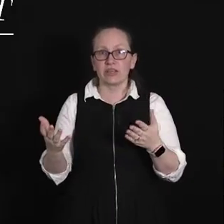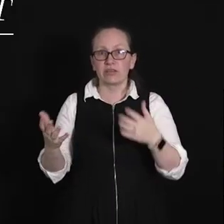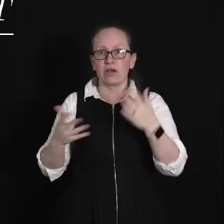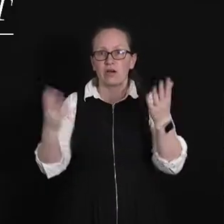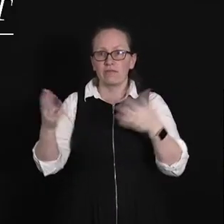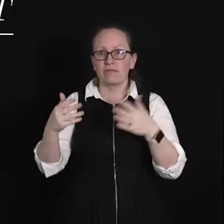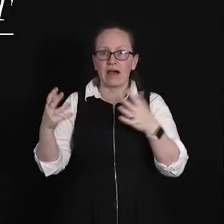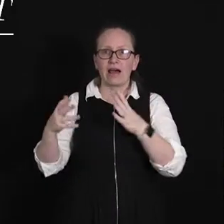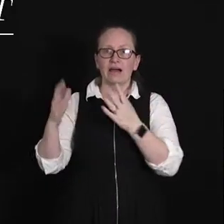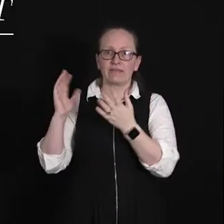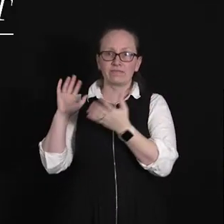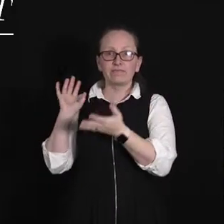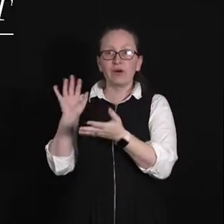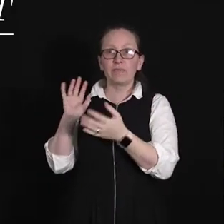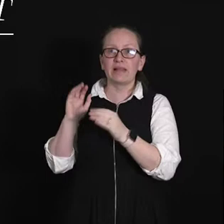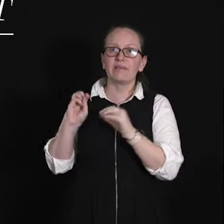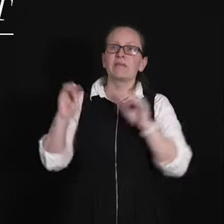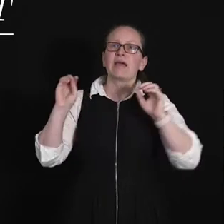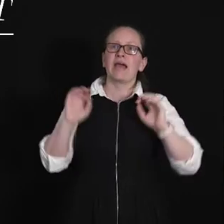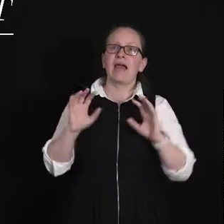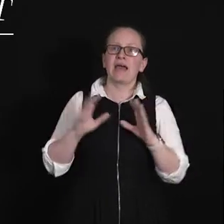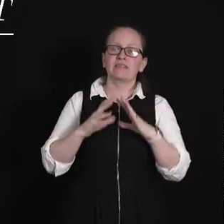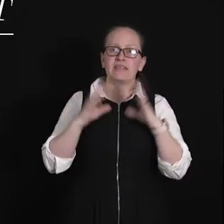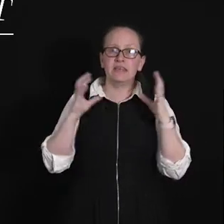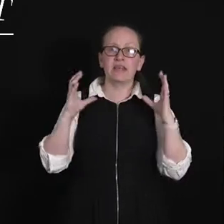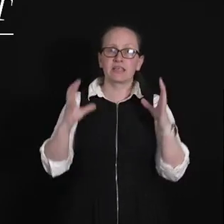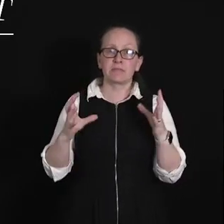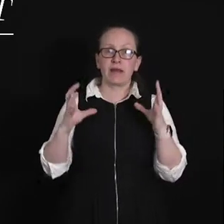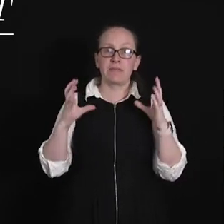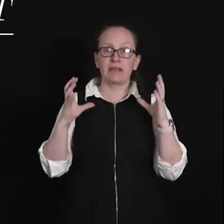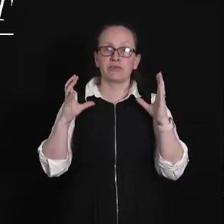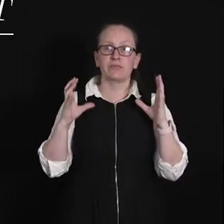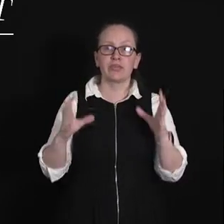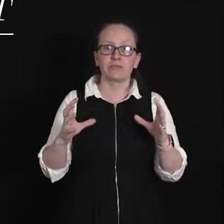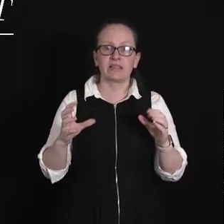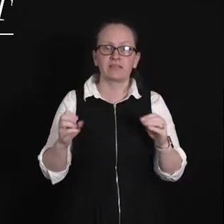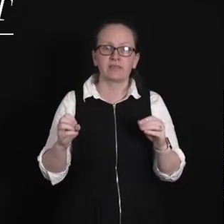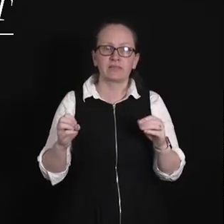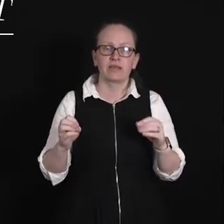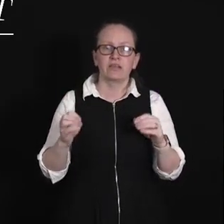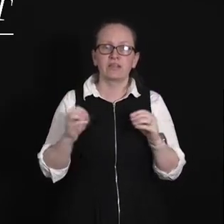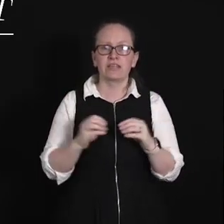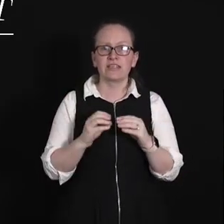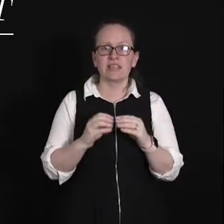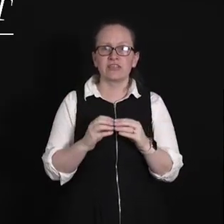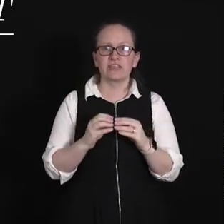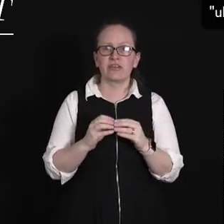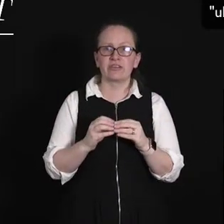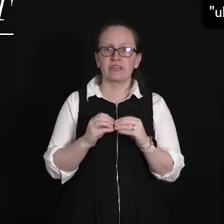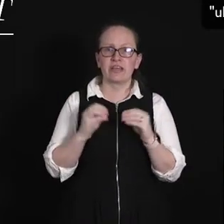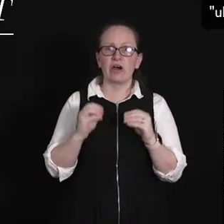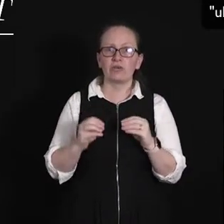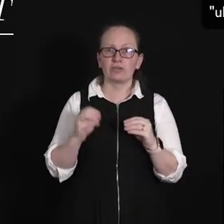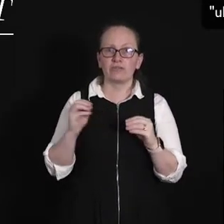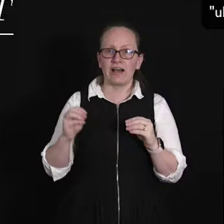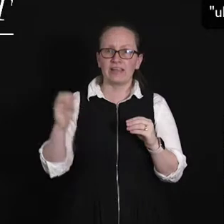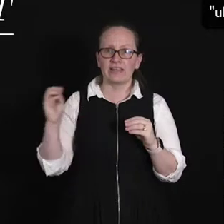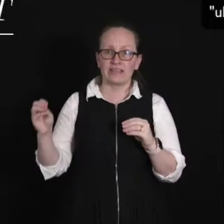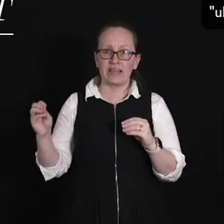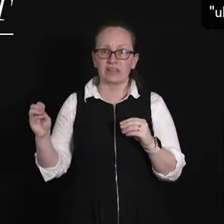prediction of our formula and the experimental measurement. So this is actually known as the ultraviolet